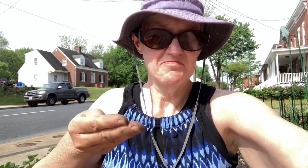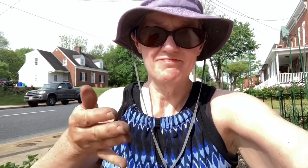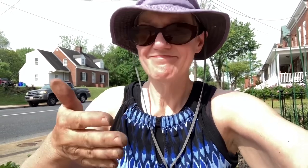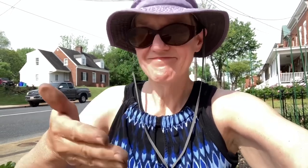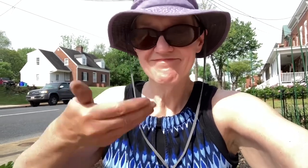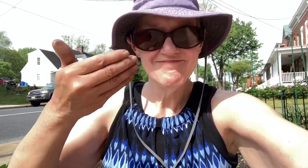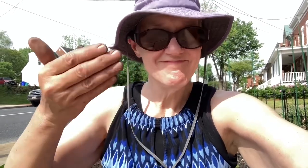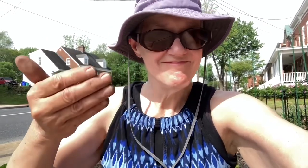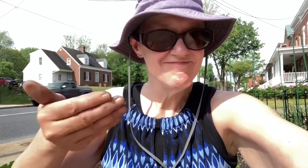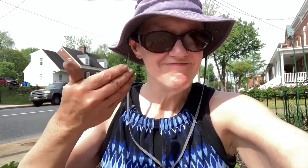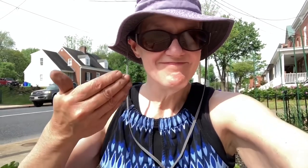feeders.